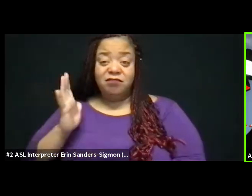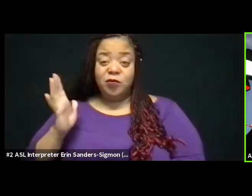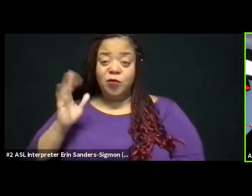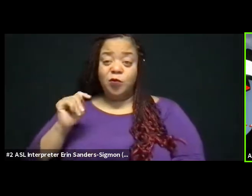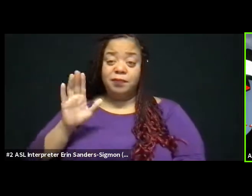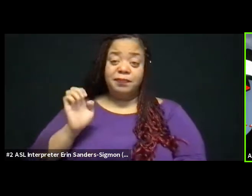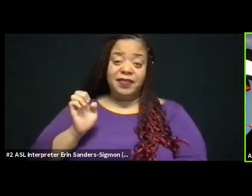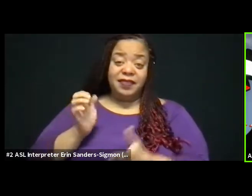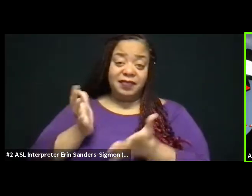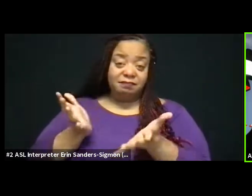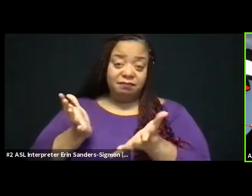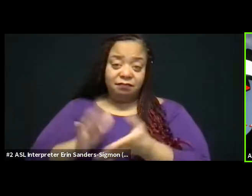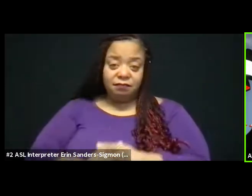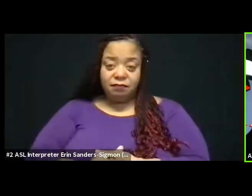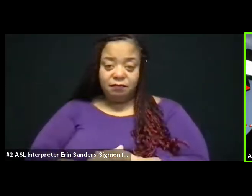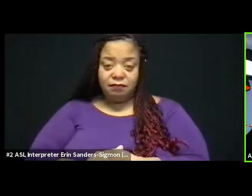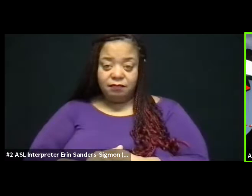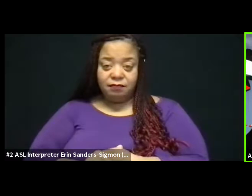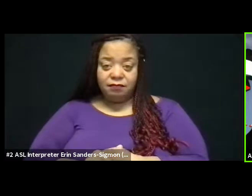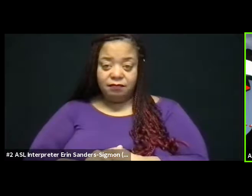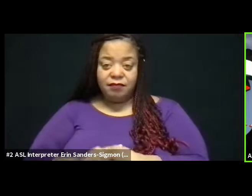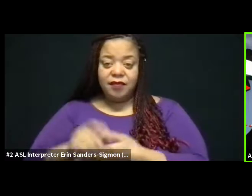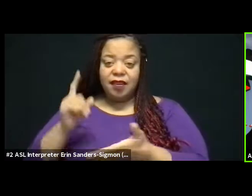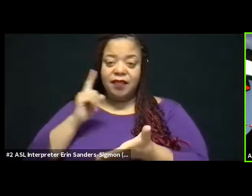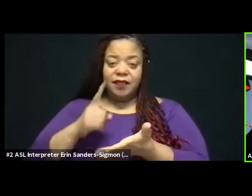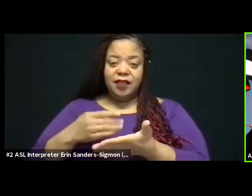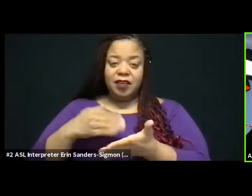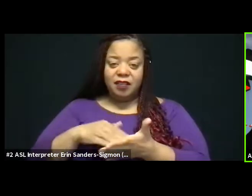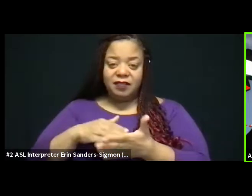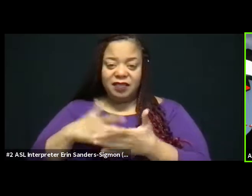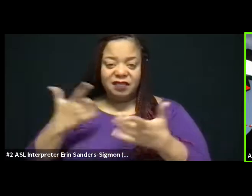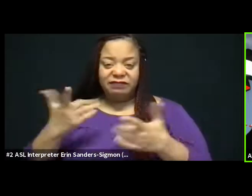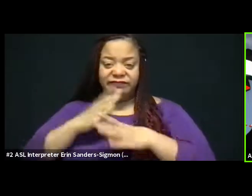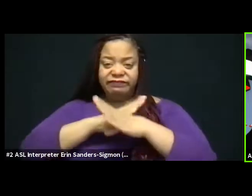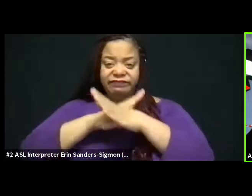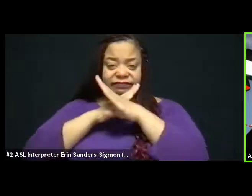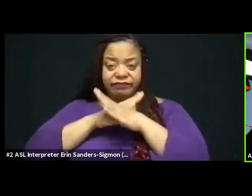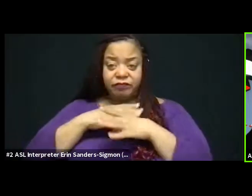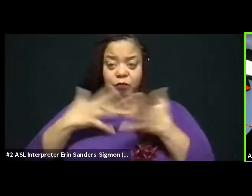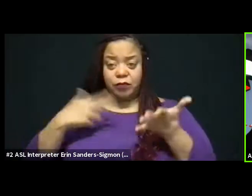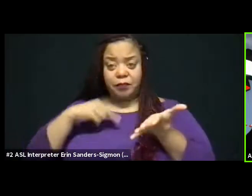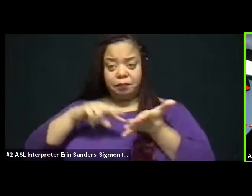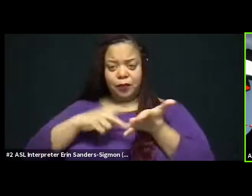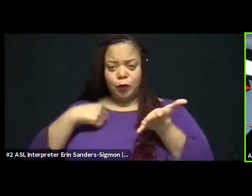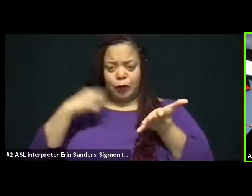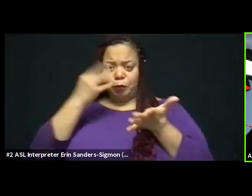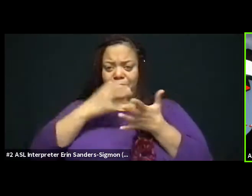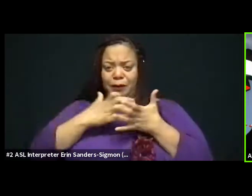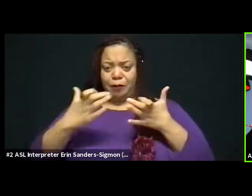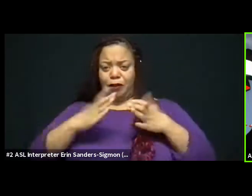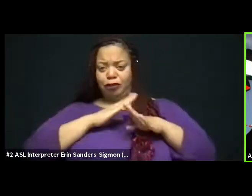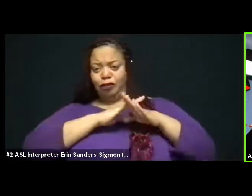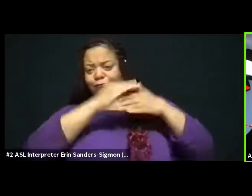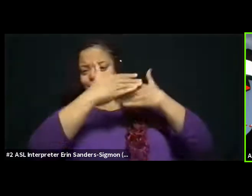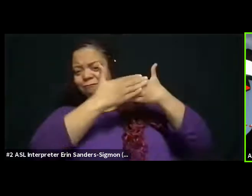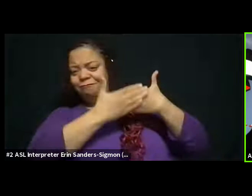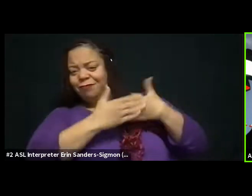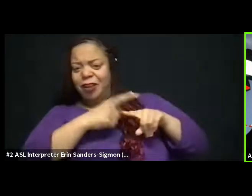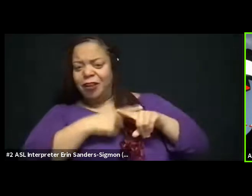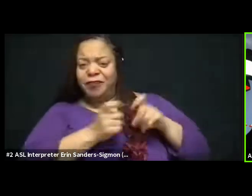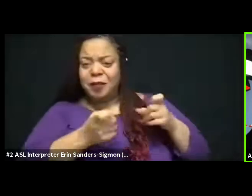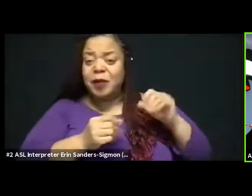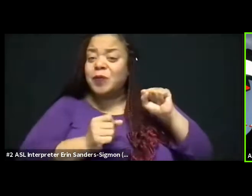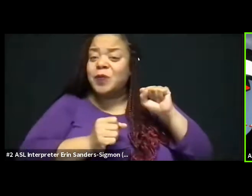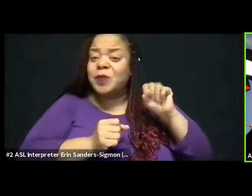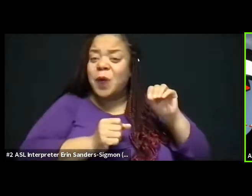on the amount of wealth that this county has. And so it was always taught to me that because I